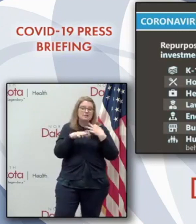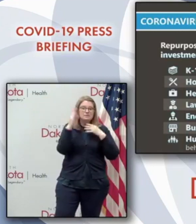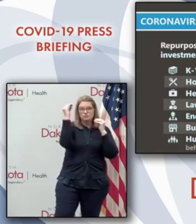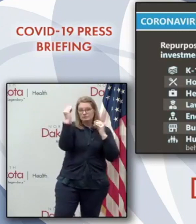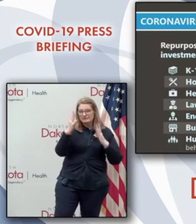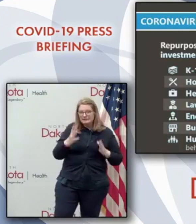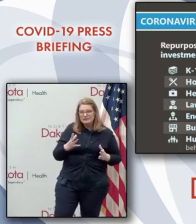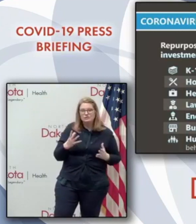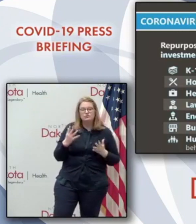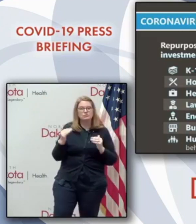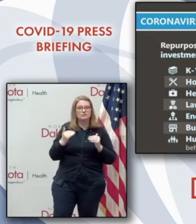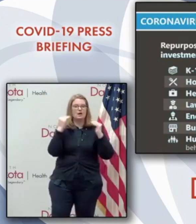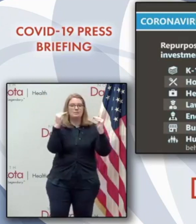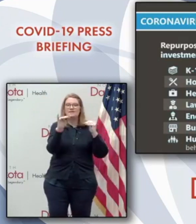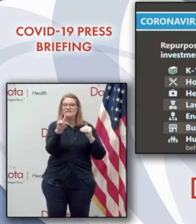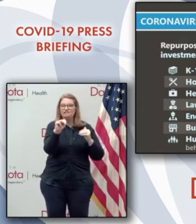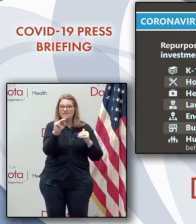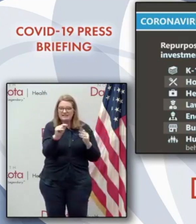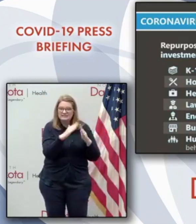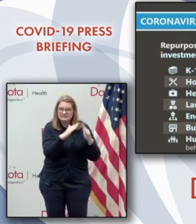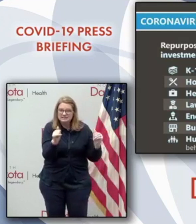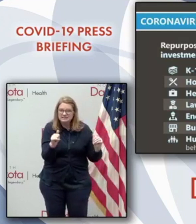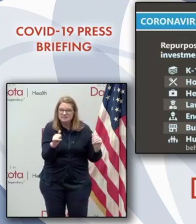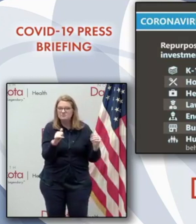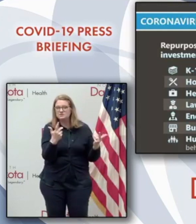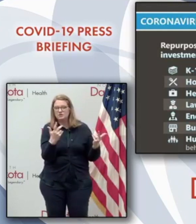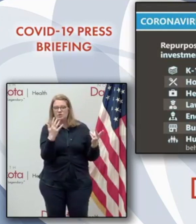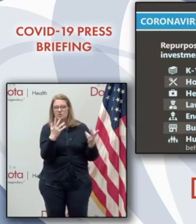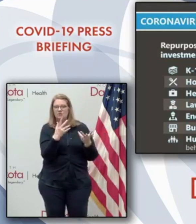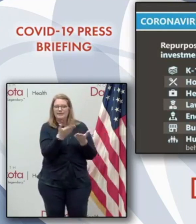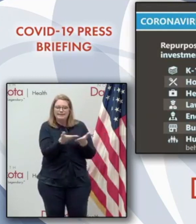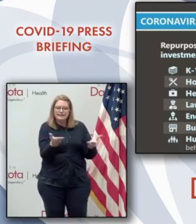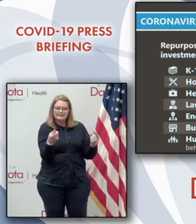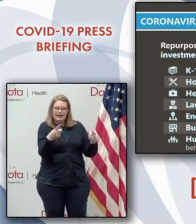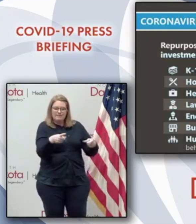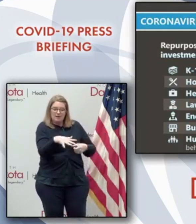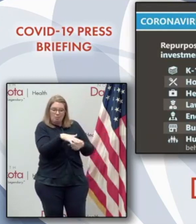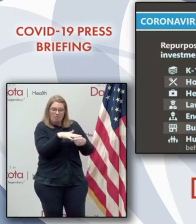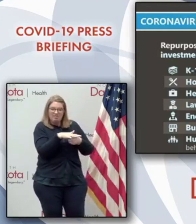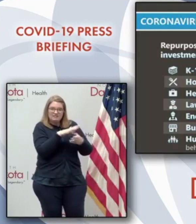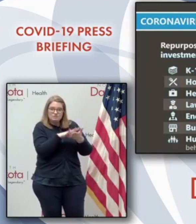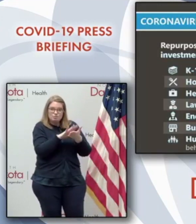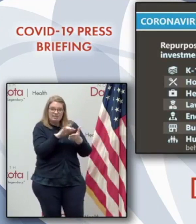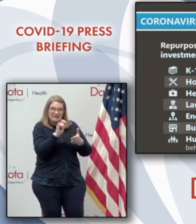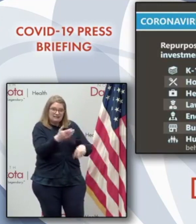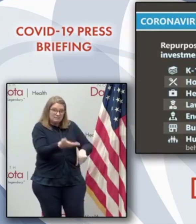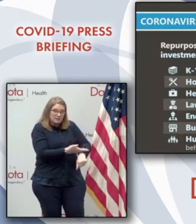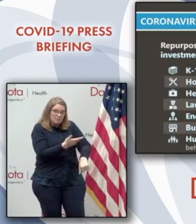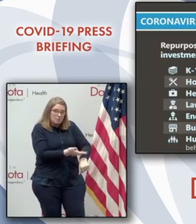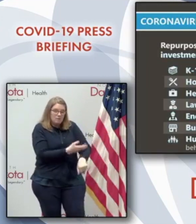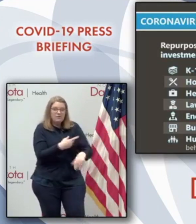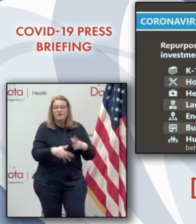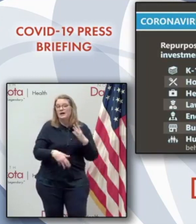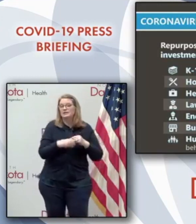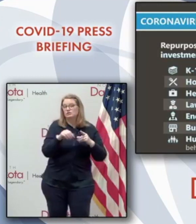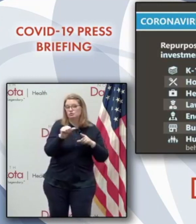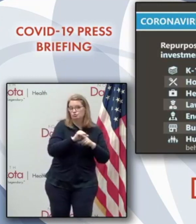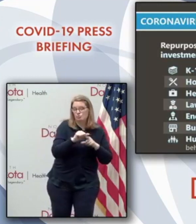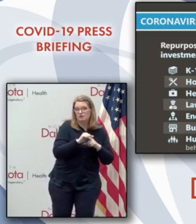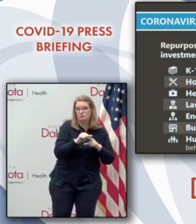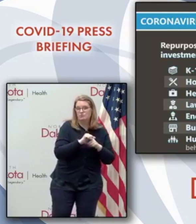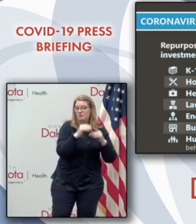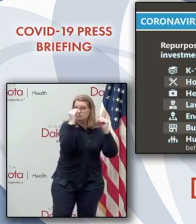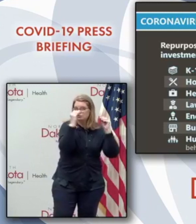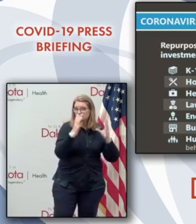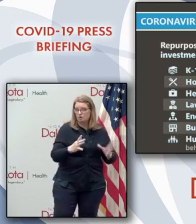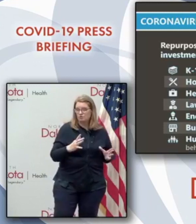teachers, upgrades to ventilation systems and other physical plant or building improvements, and additional training for instructors